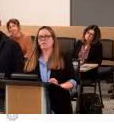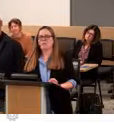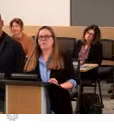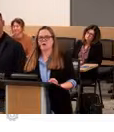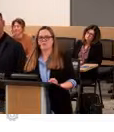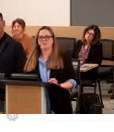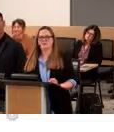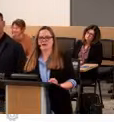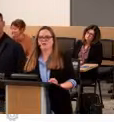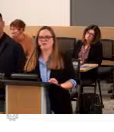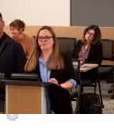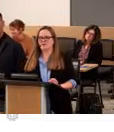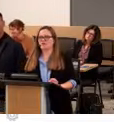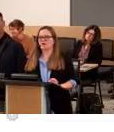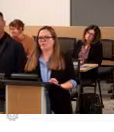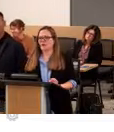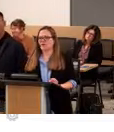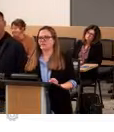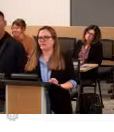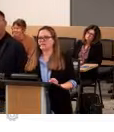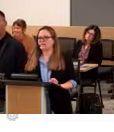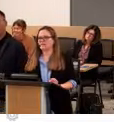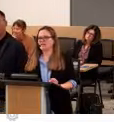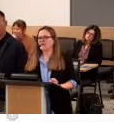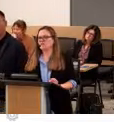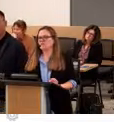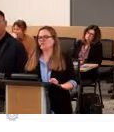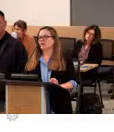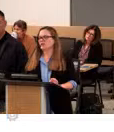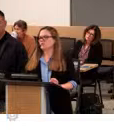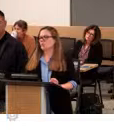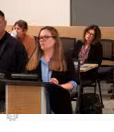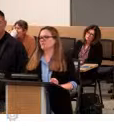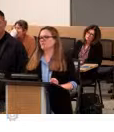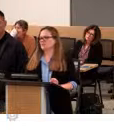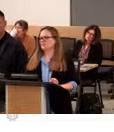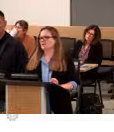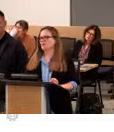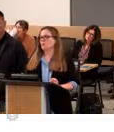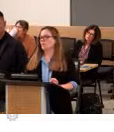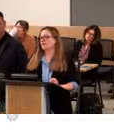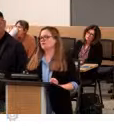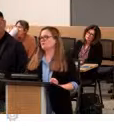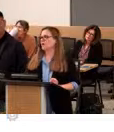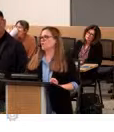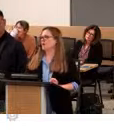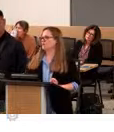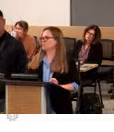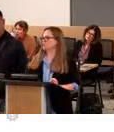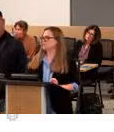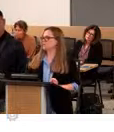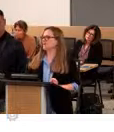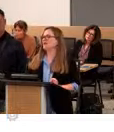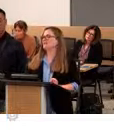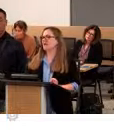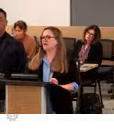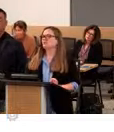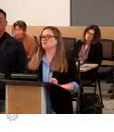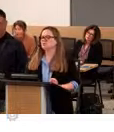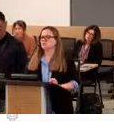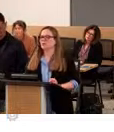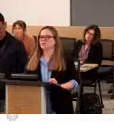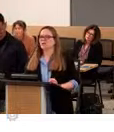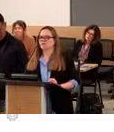help prompt and guide reflection on practice and to find entry points into thinking, what is it about my instruction that I